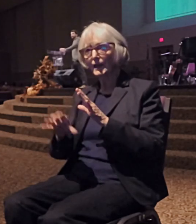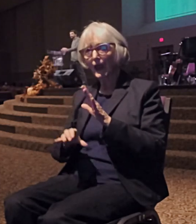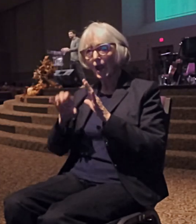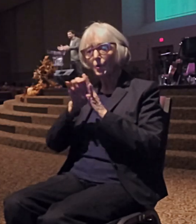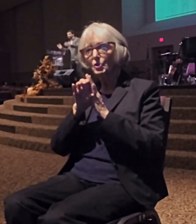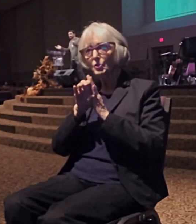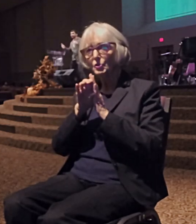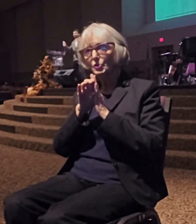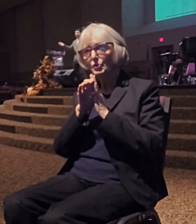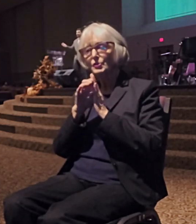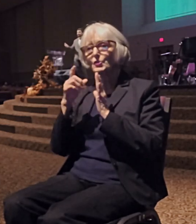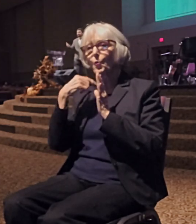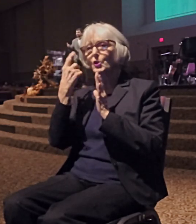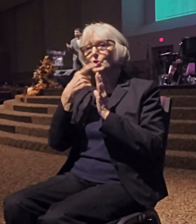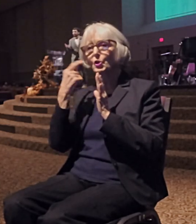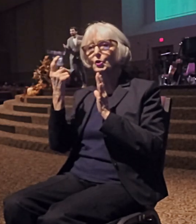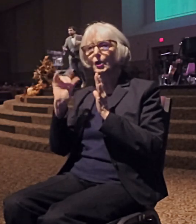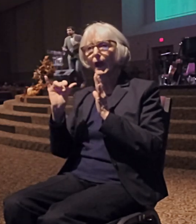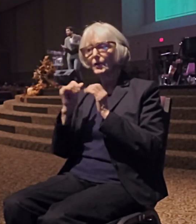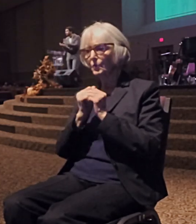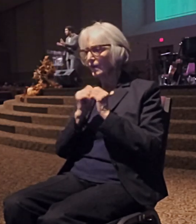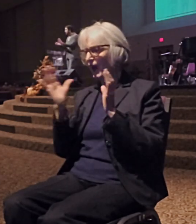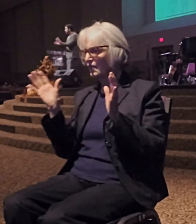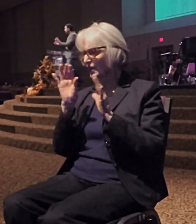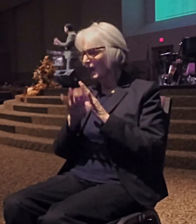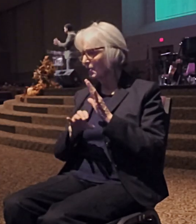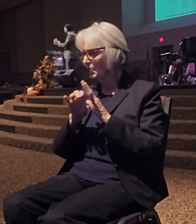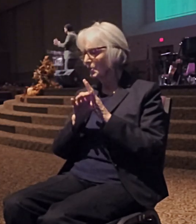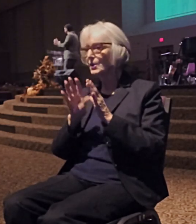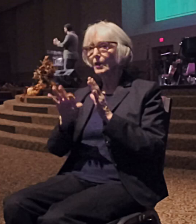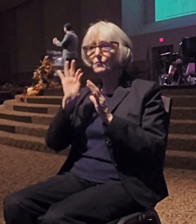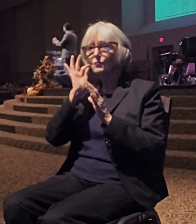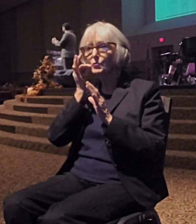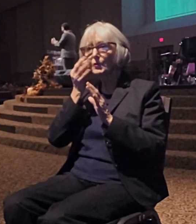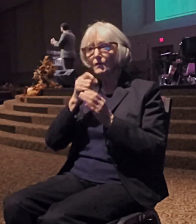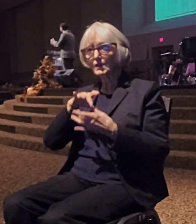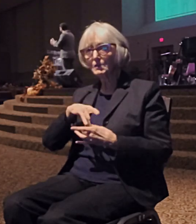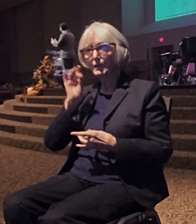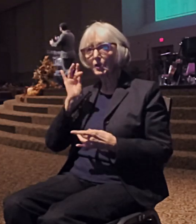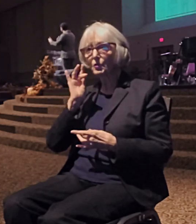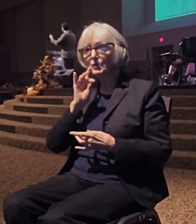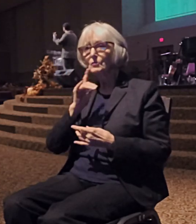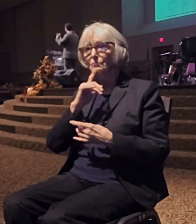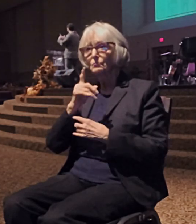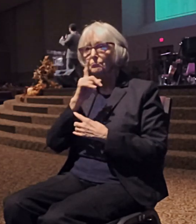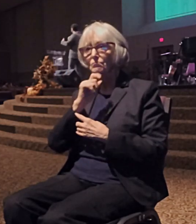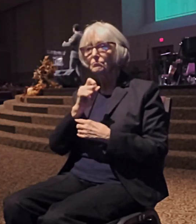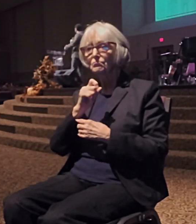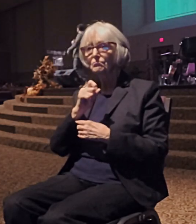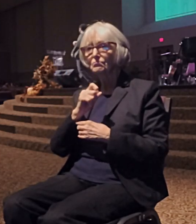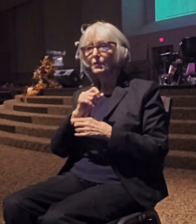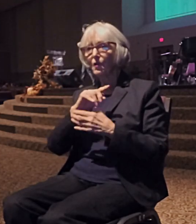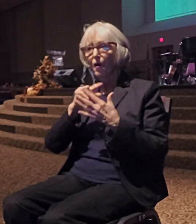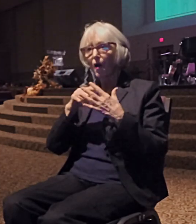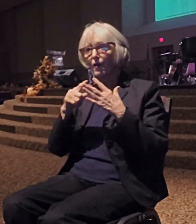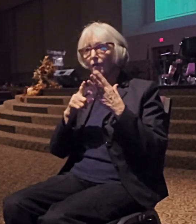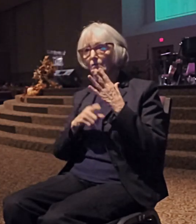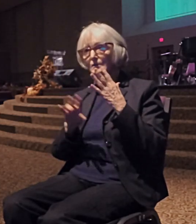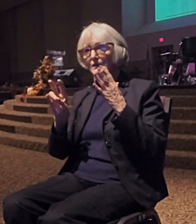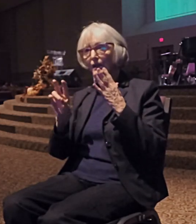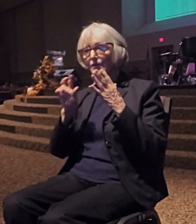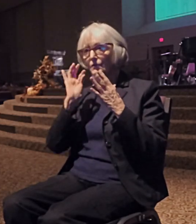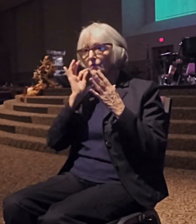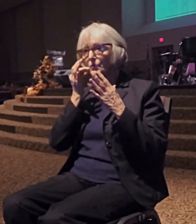unity look like lived out? It, the fruit of the Spirit, love, joy, peace, patience, kindness, goodness, gentleness, faithfulness,